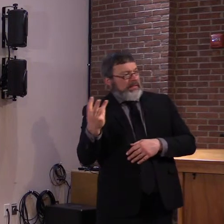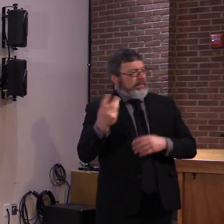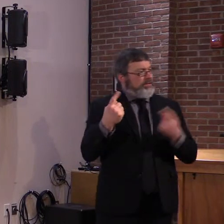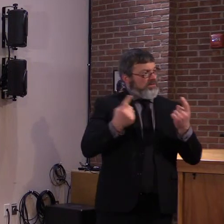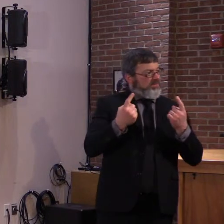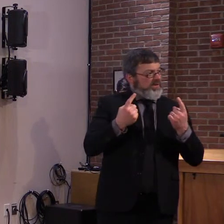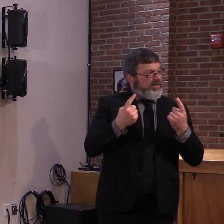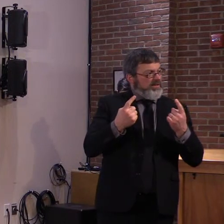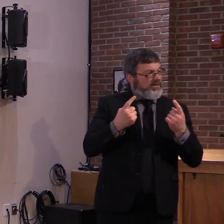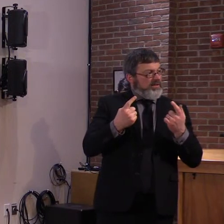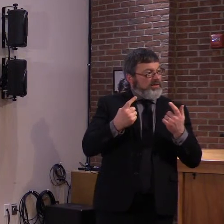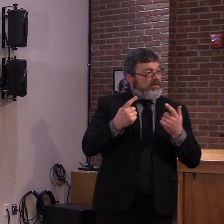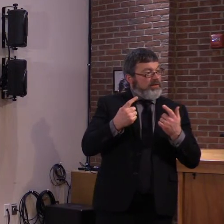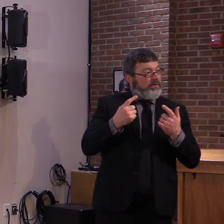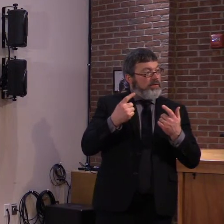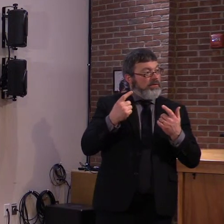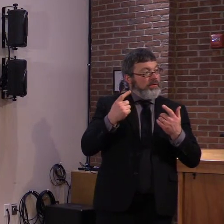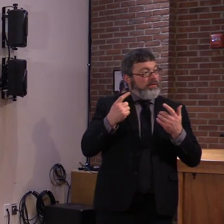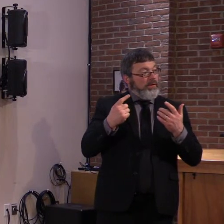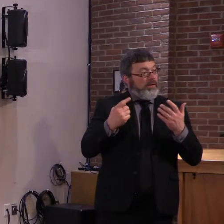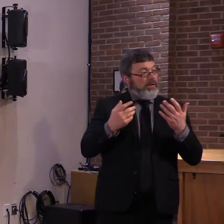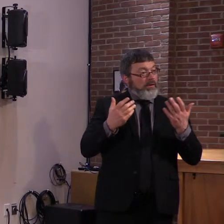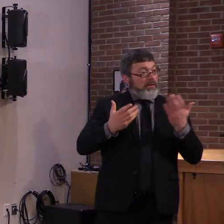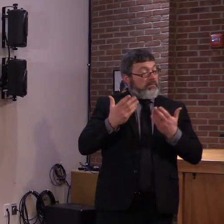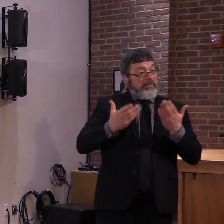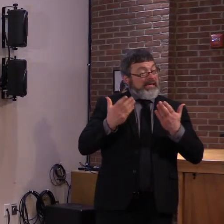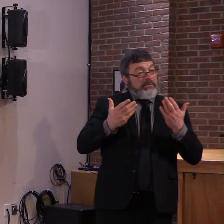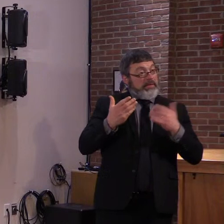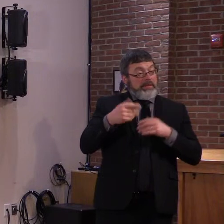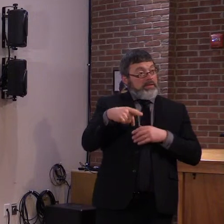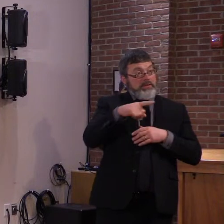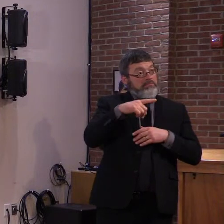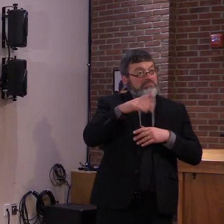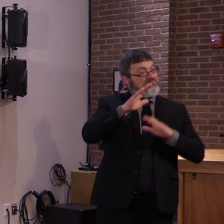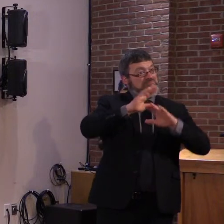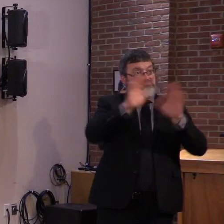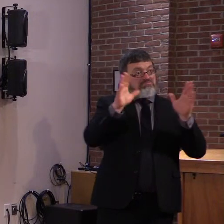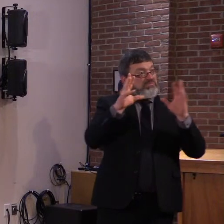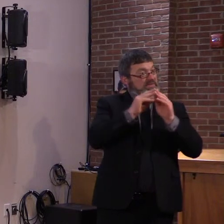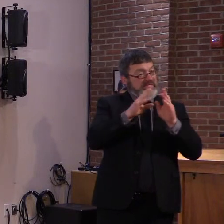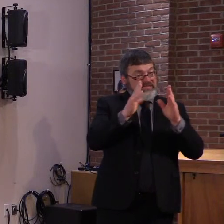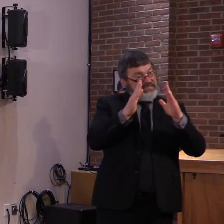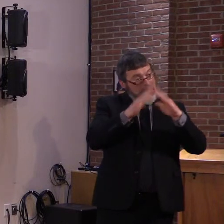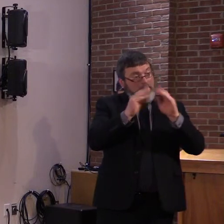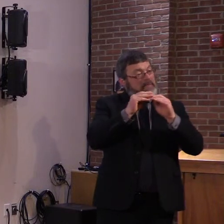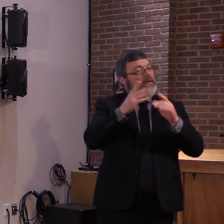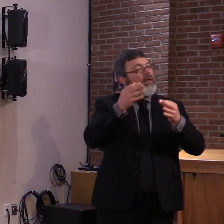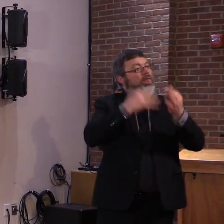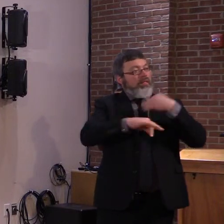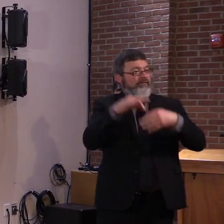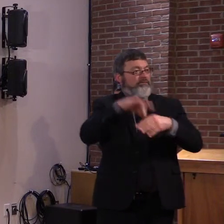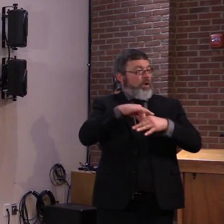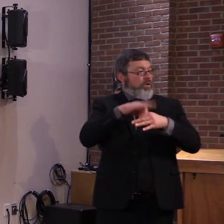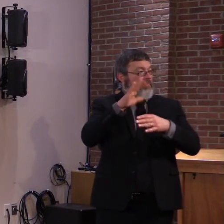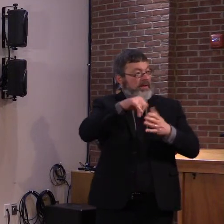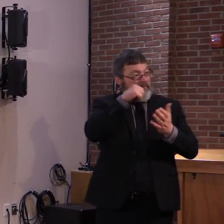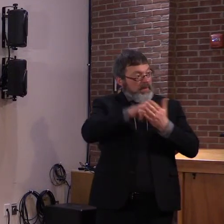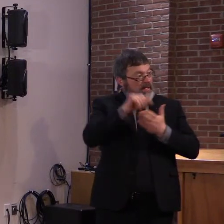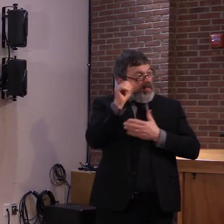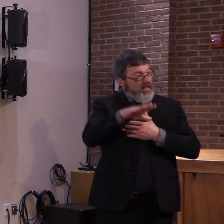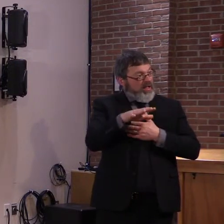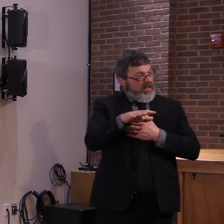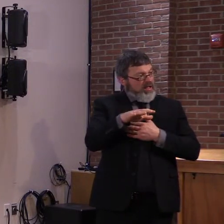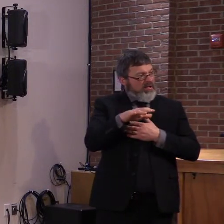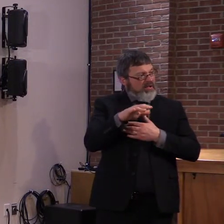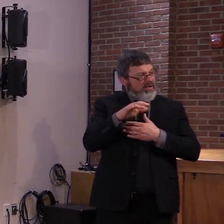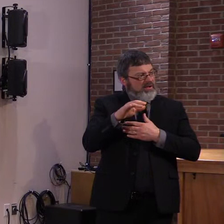measures. Is that consistent with what you are looking for? Or are you